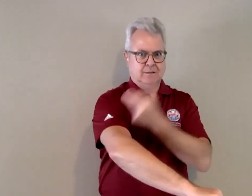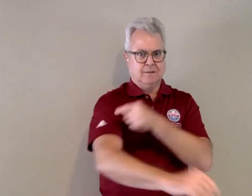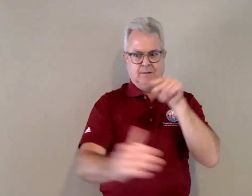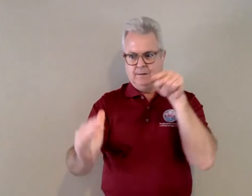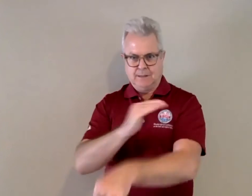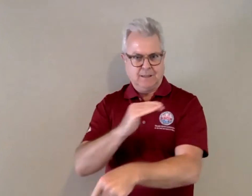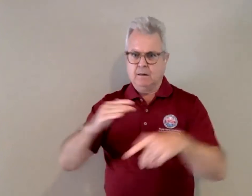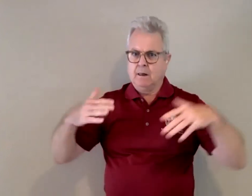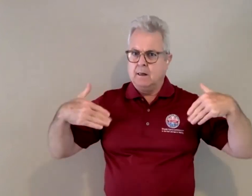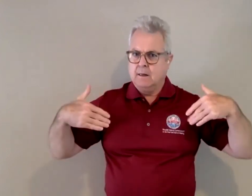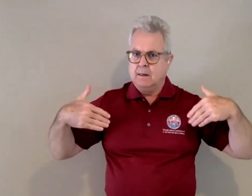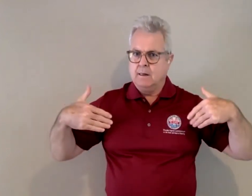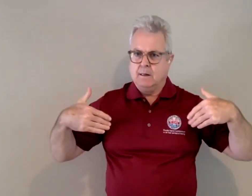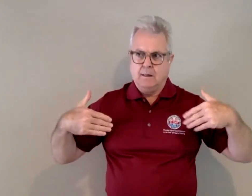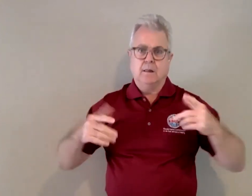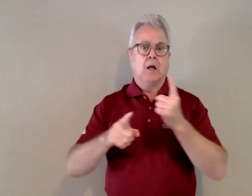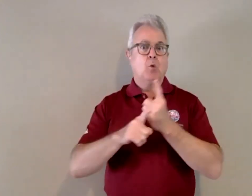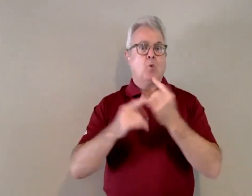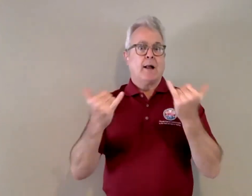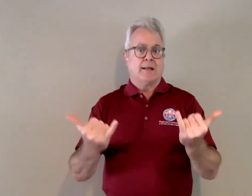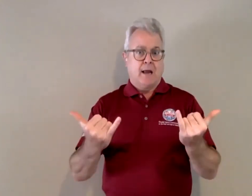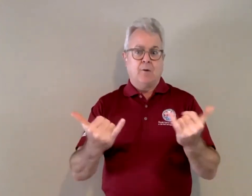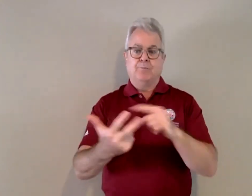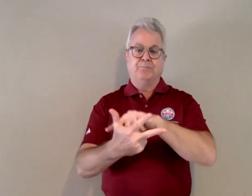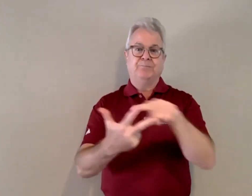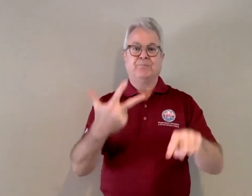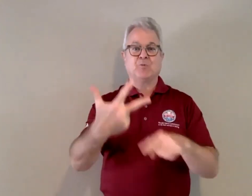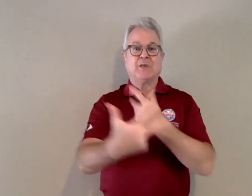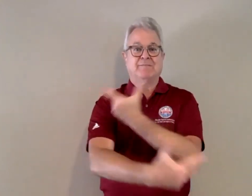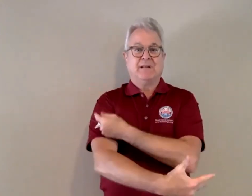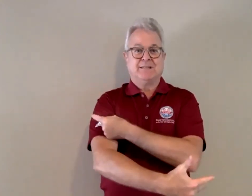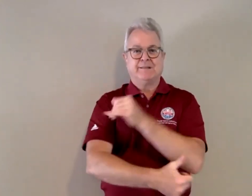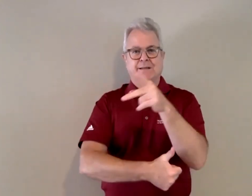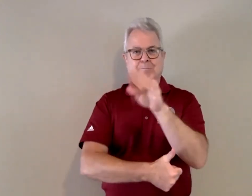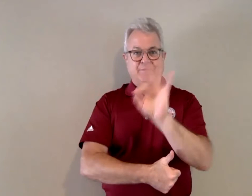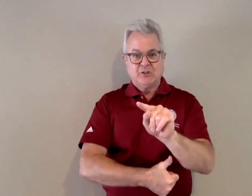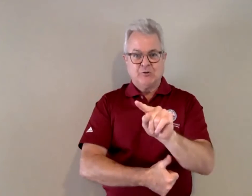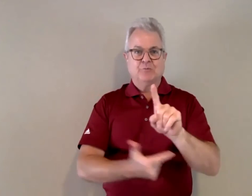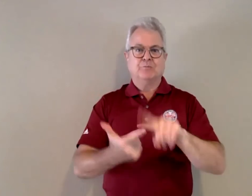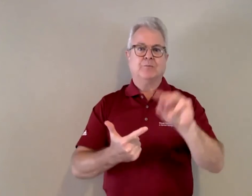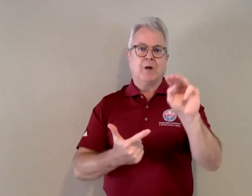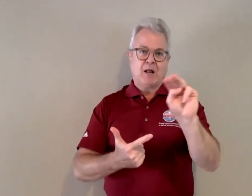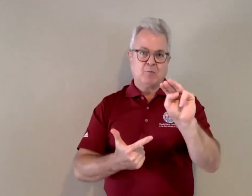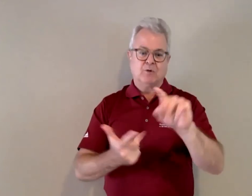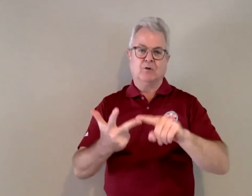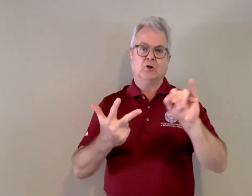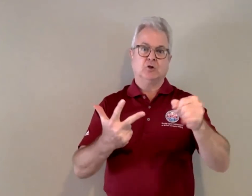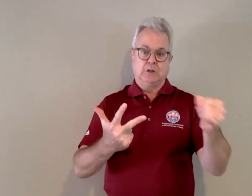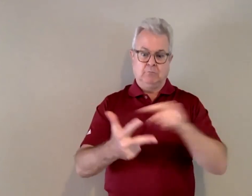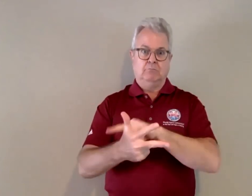yet. They don't know if the vaccine will kill Delta. But right now, there's